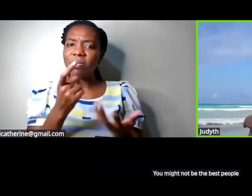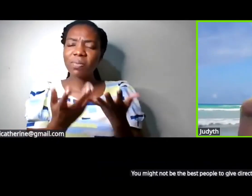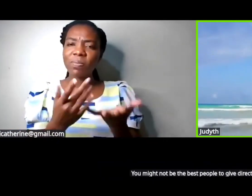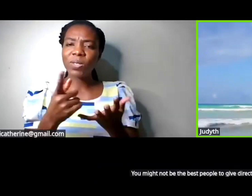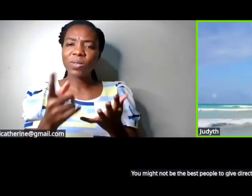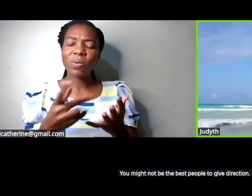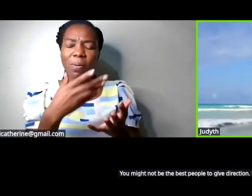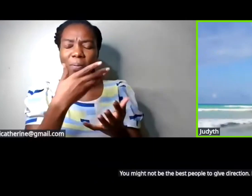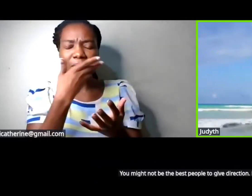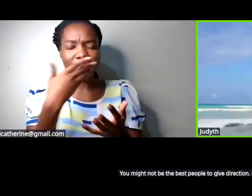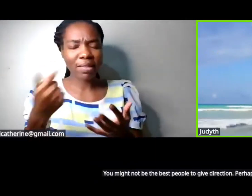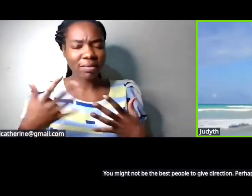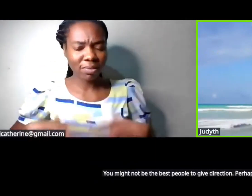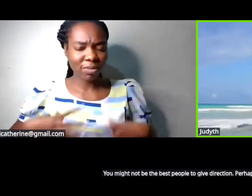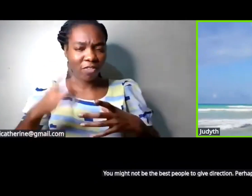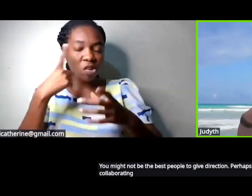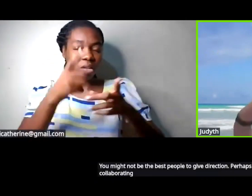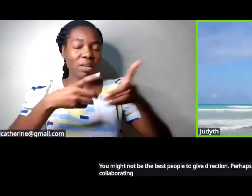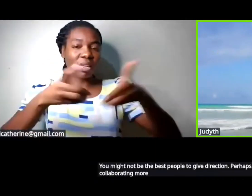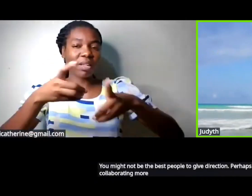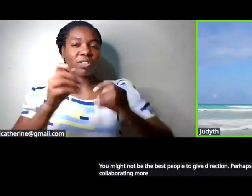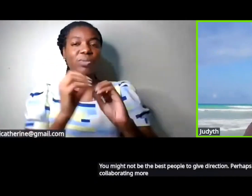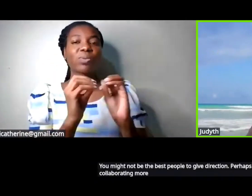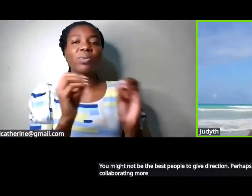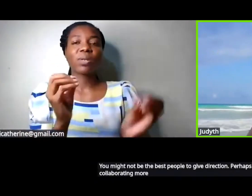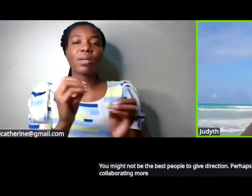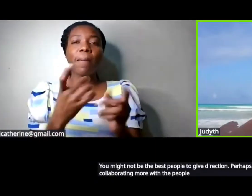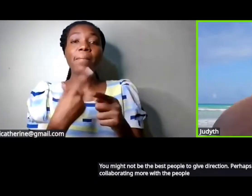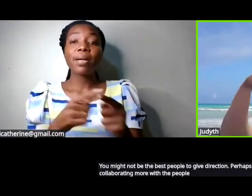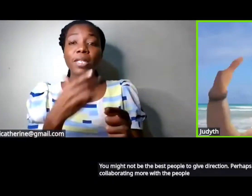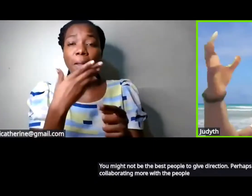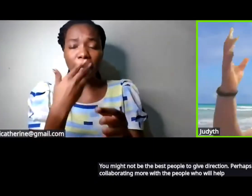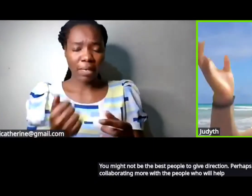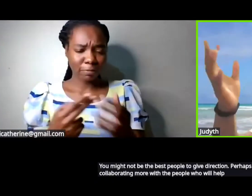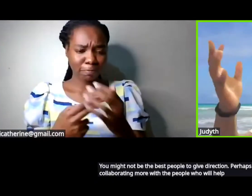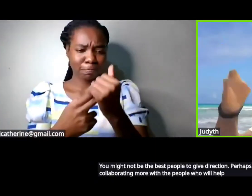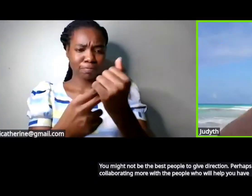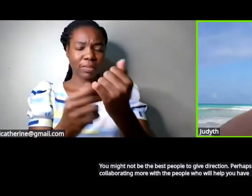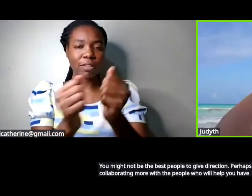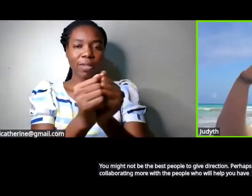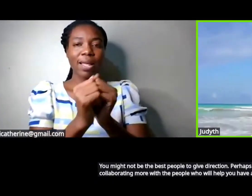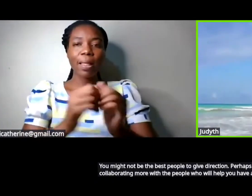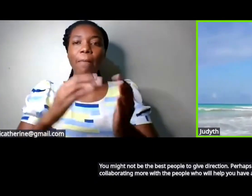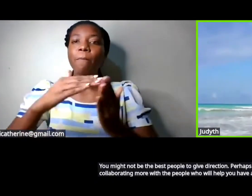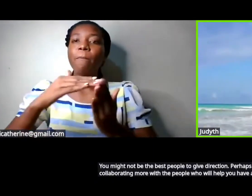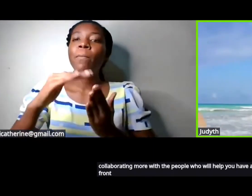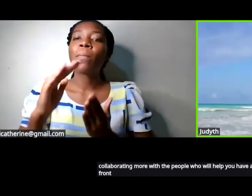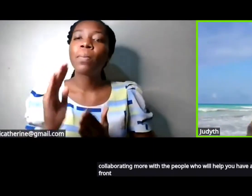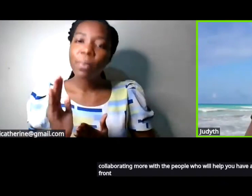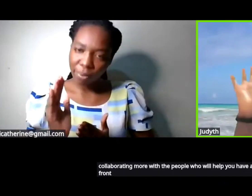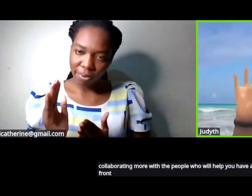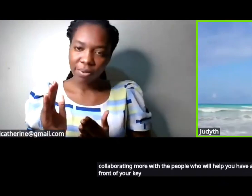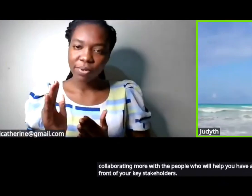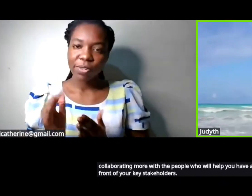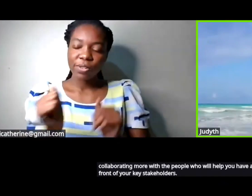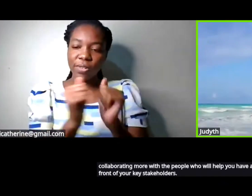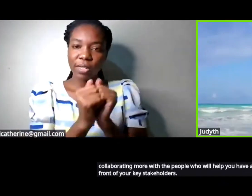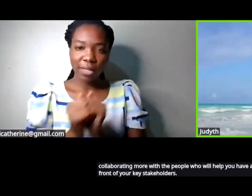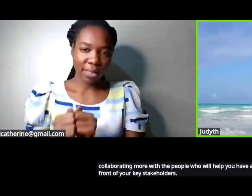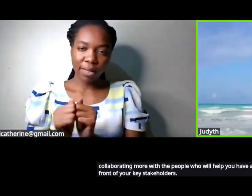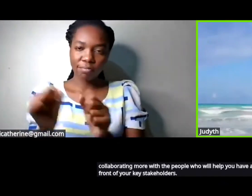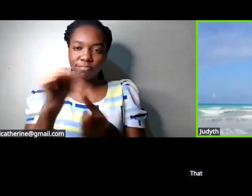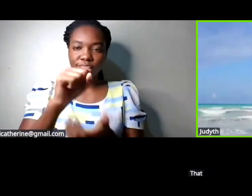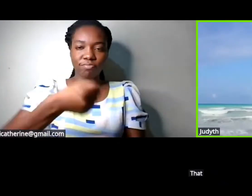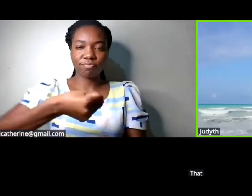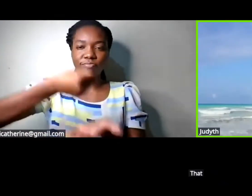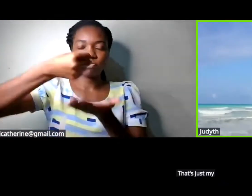to be collaborating more with the people who will help you have a united front in front of your key stakeholders. That's just my